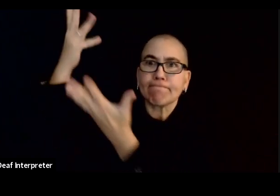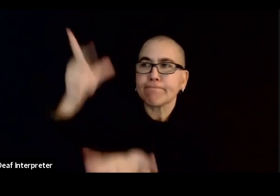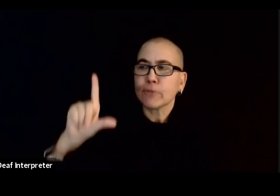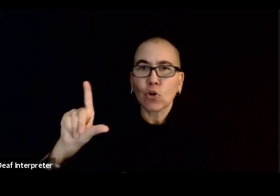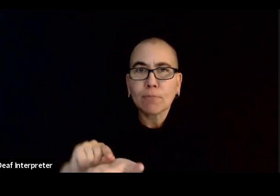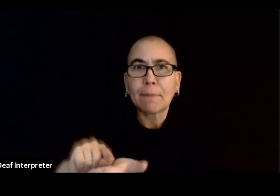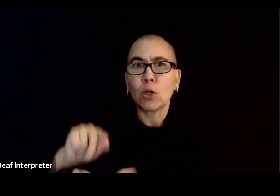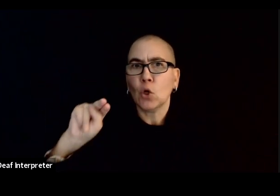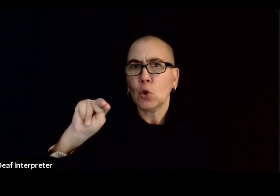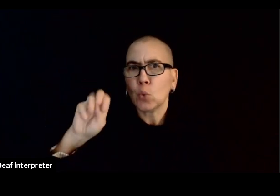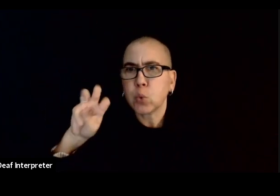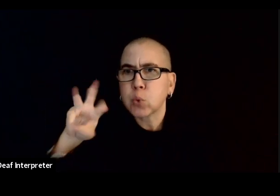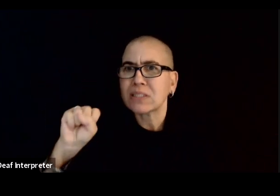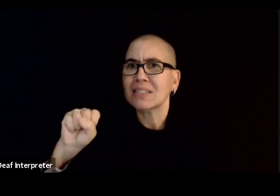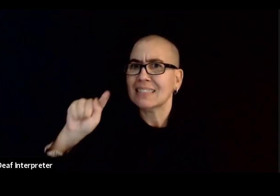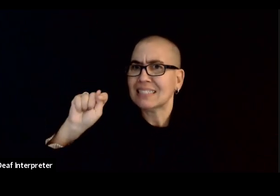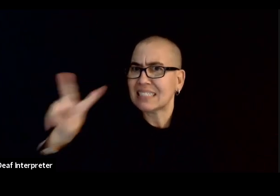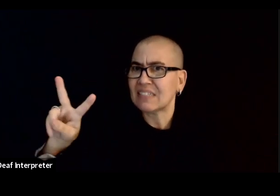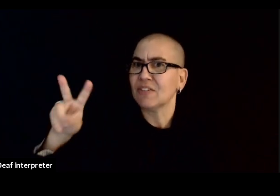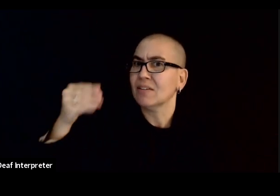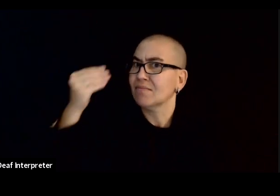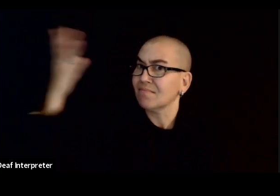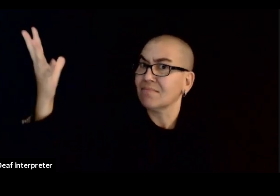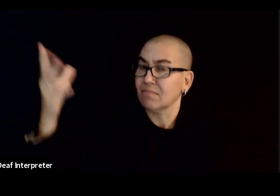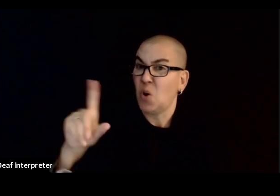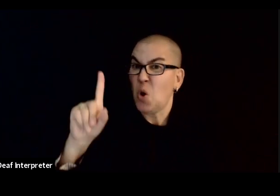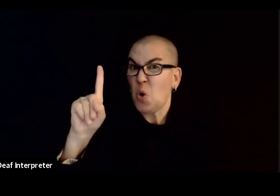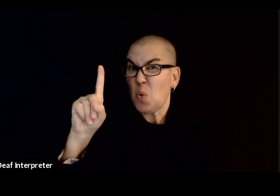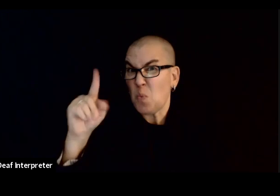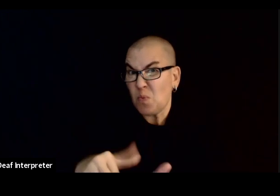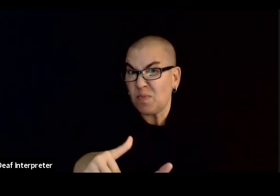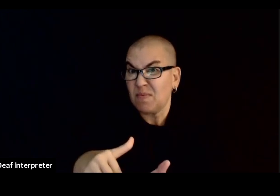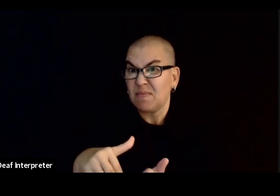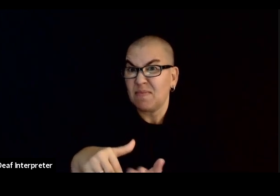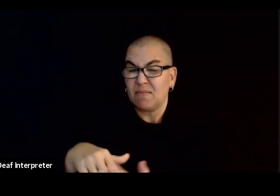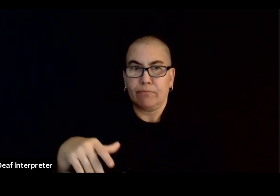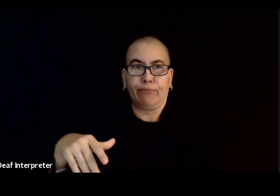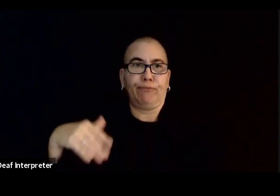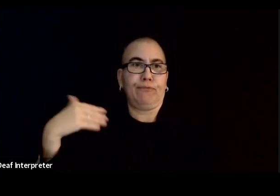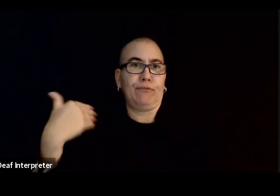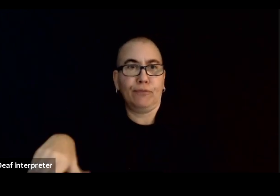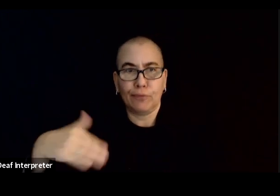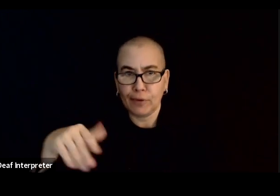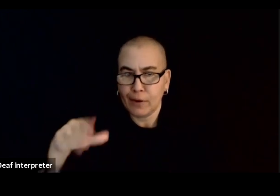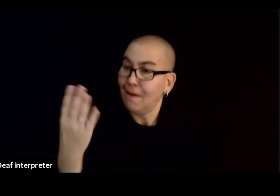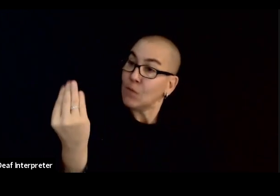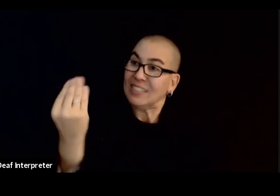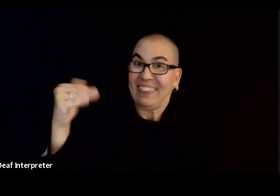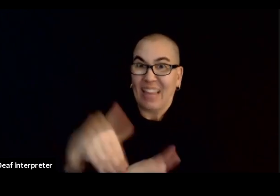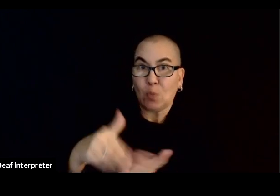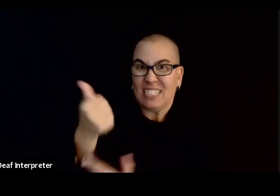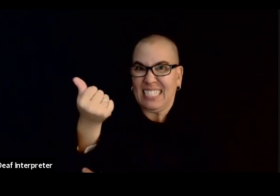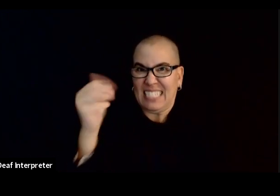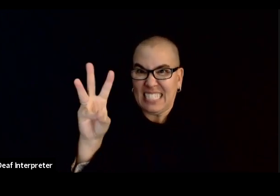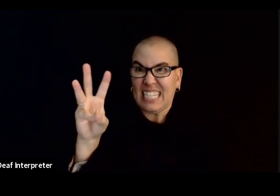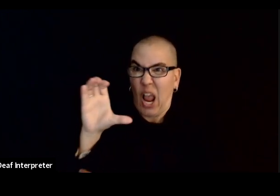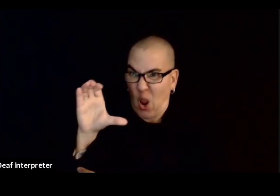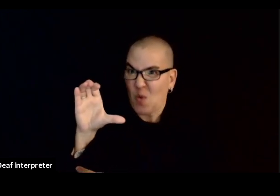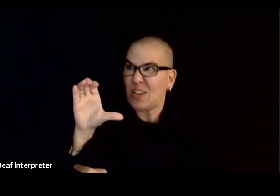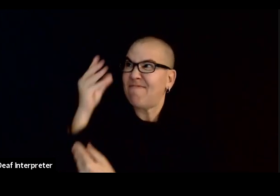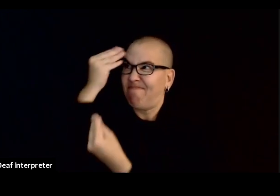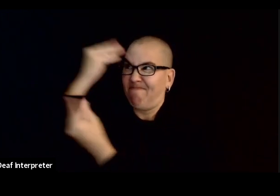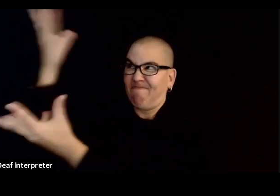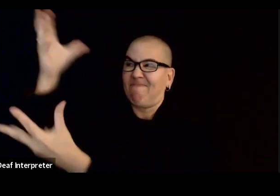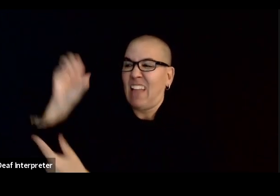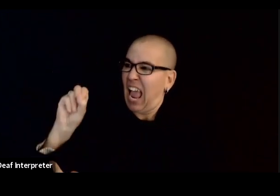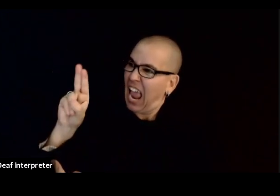1,416 unique cases that report visiting those establishments. We also continue to see outbreaks associated with